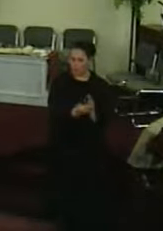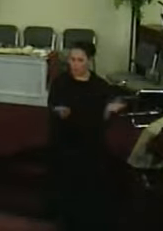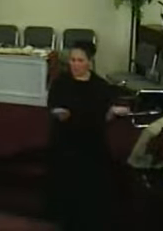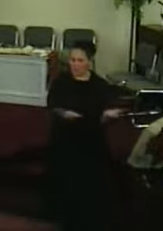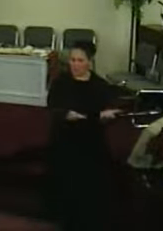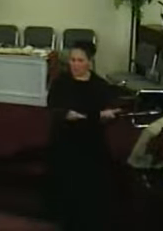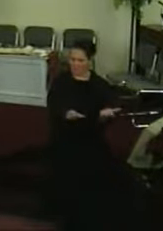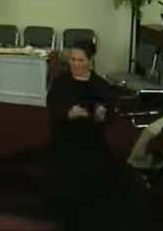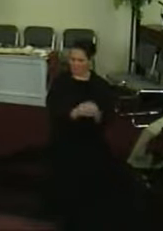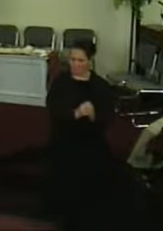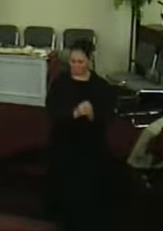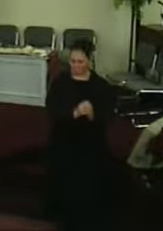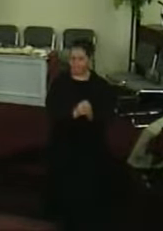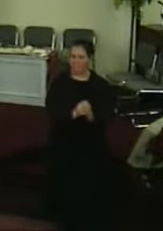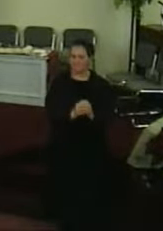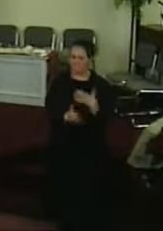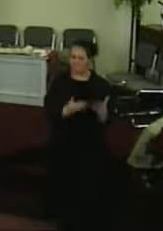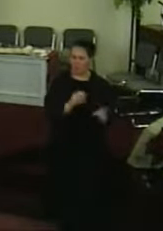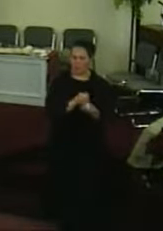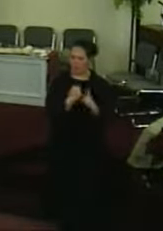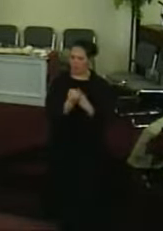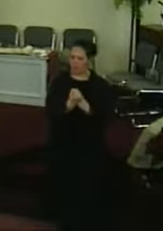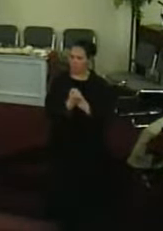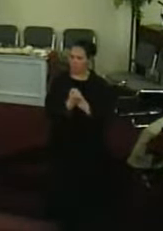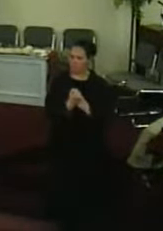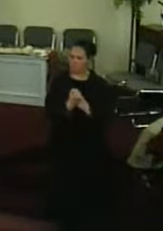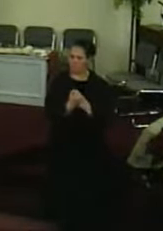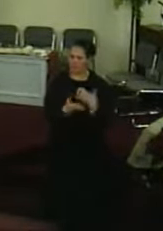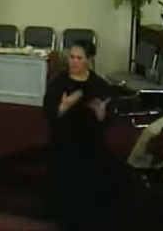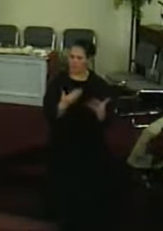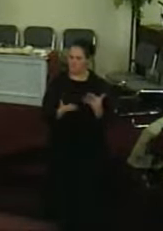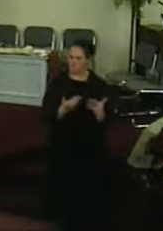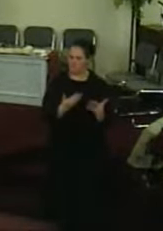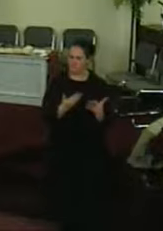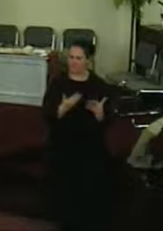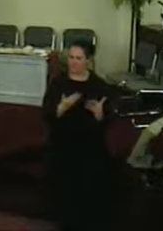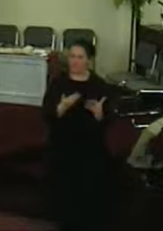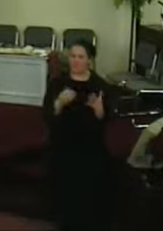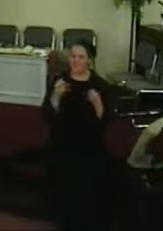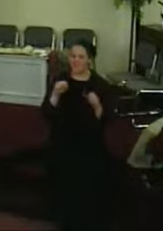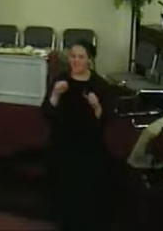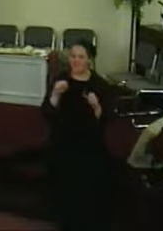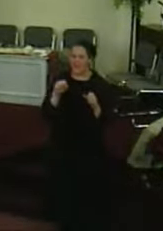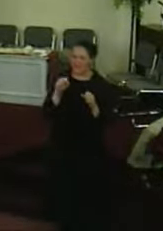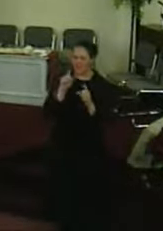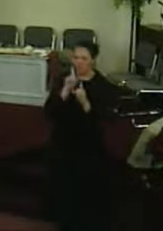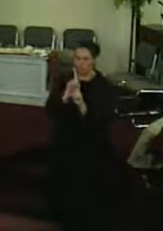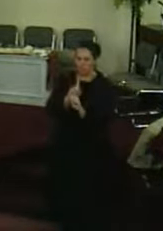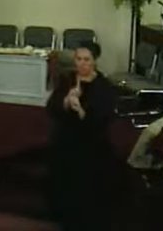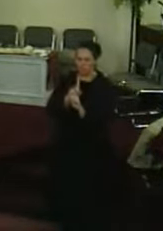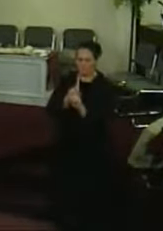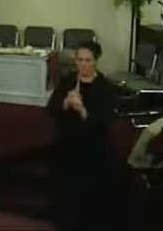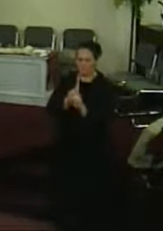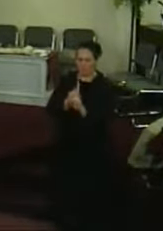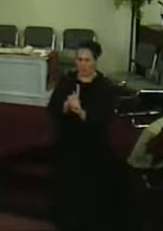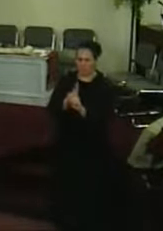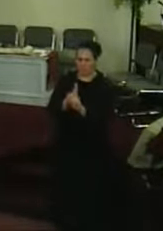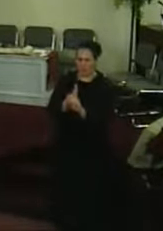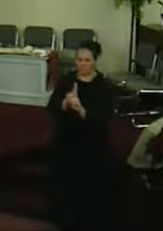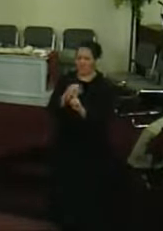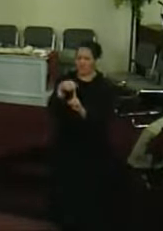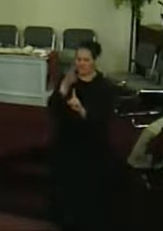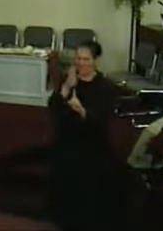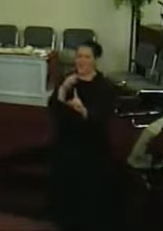Yeah, while you're looking this way, the army's still coming, but God's got an answer for that.